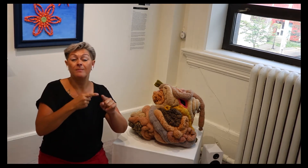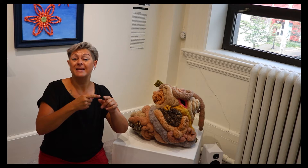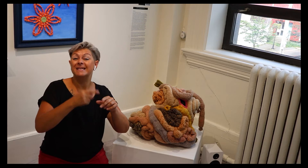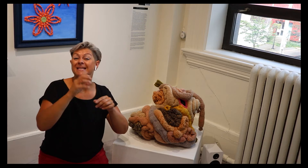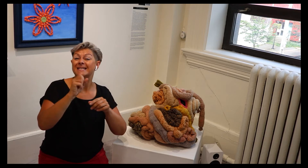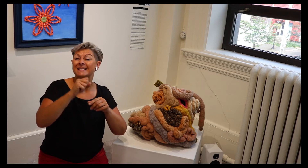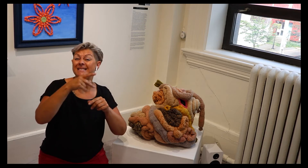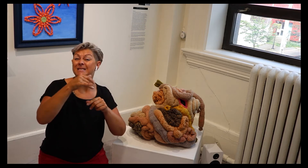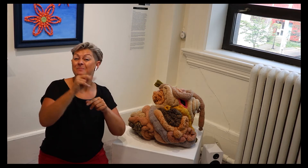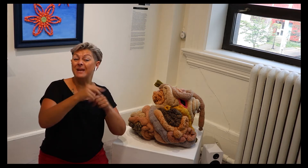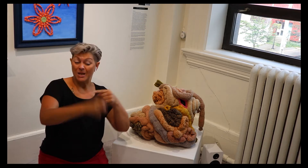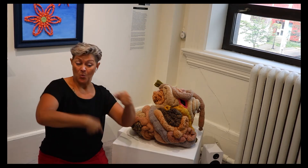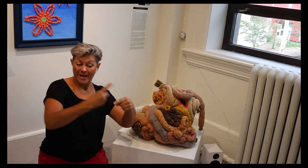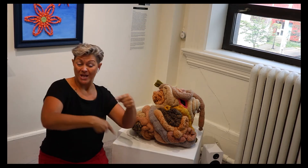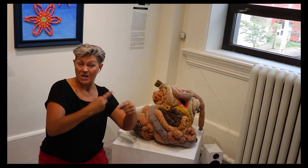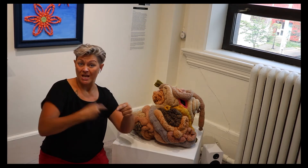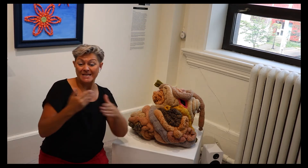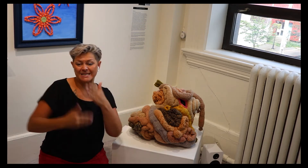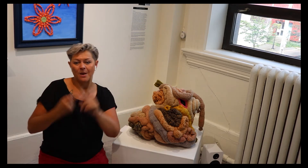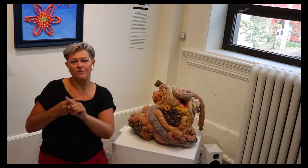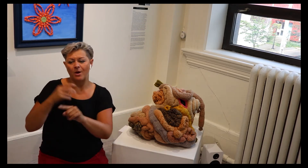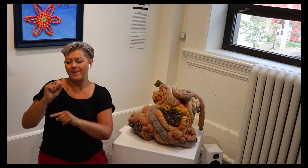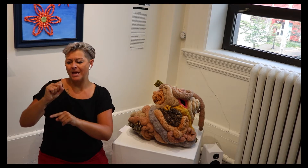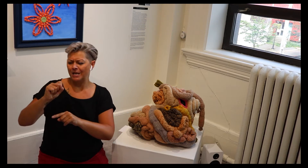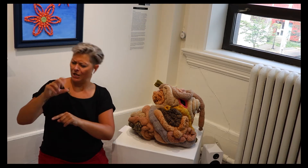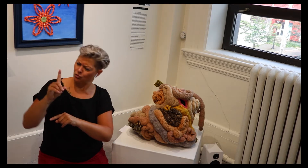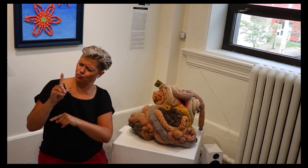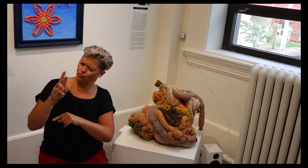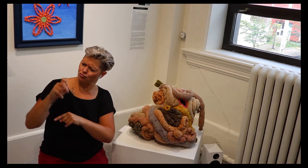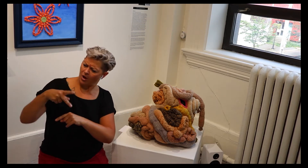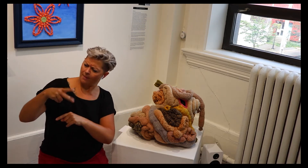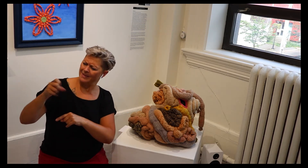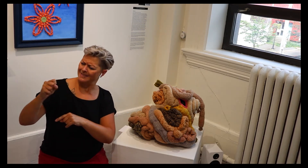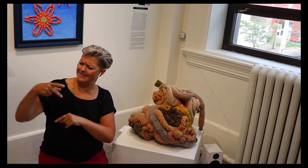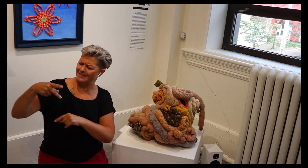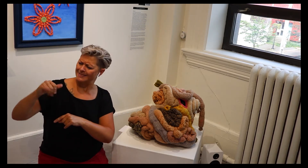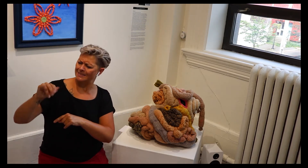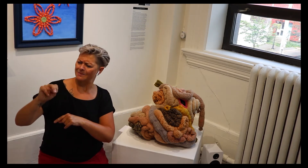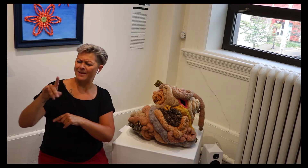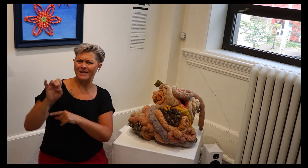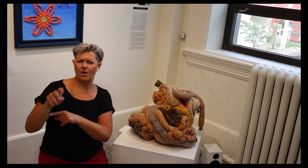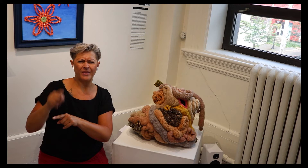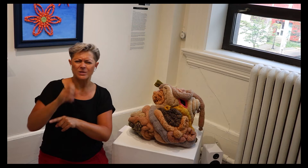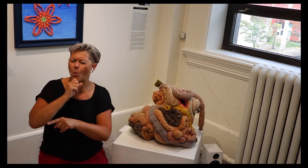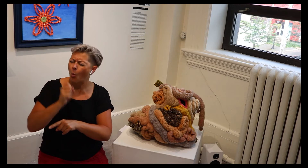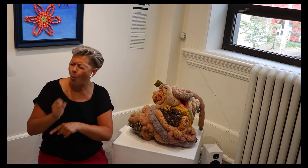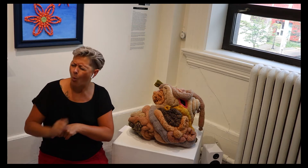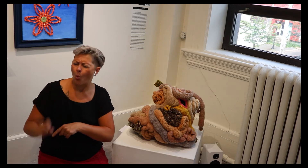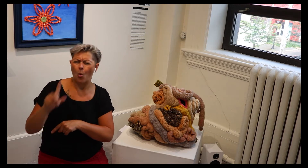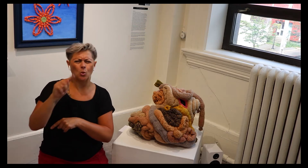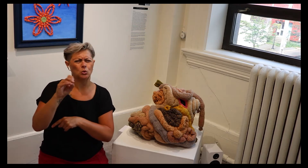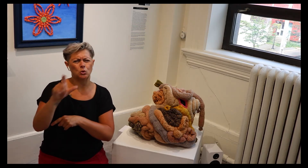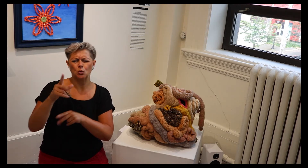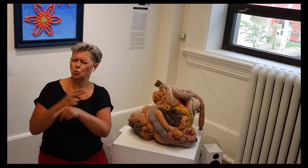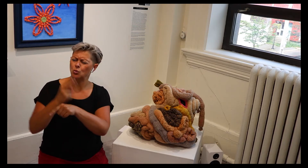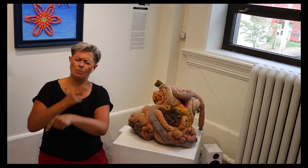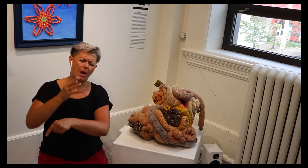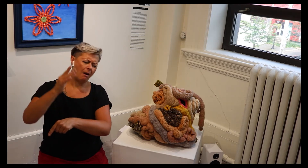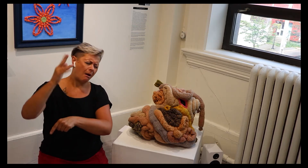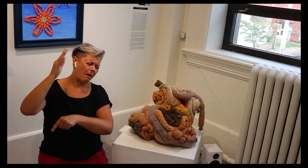drop spindle. A drop spindle is an ancient tool for spinning yarn and thread, which basically consists of a weighted stick